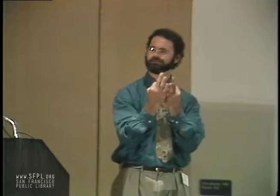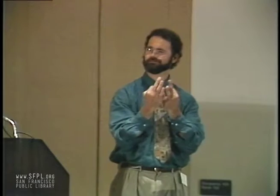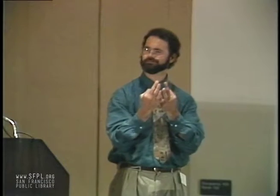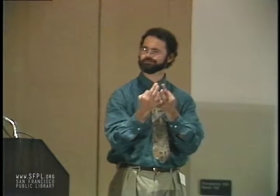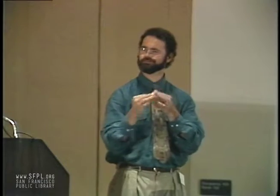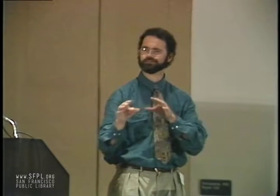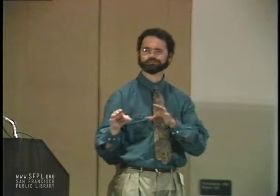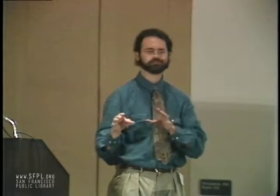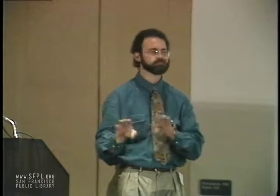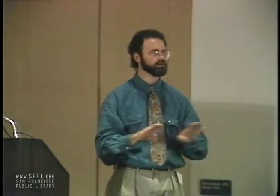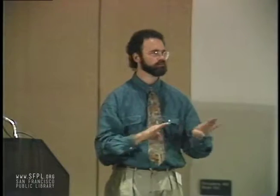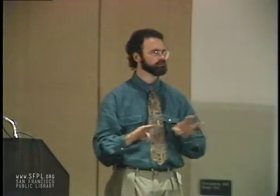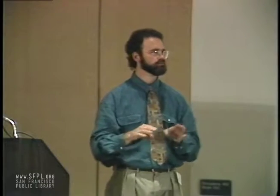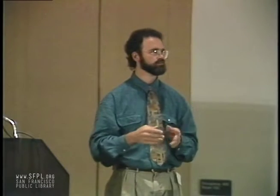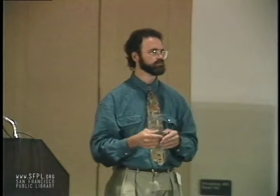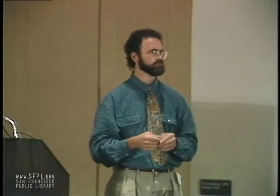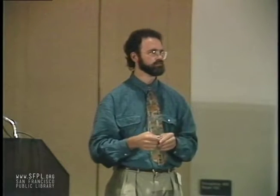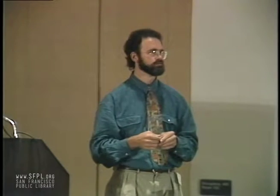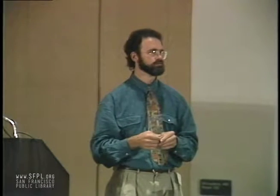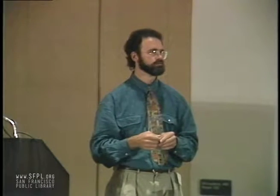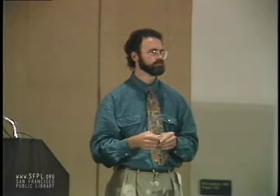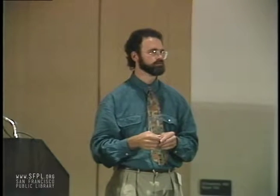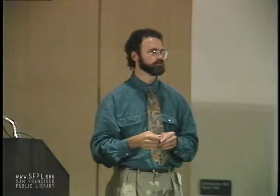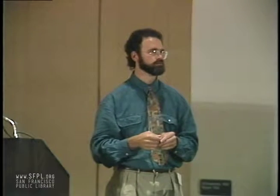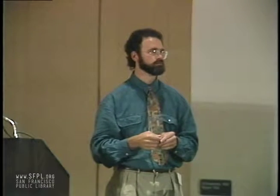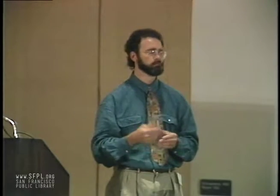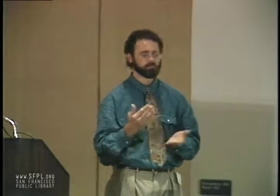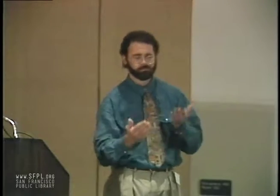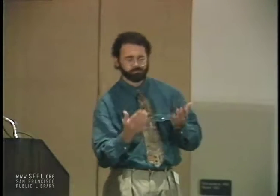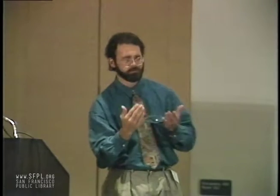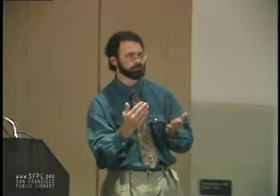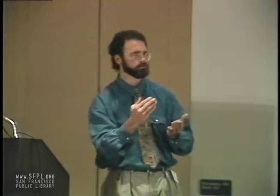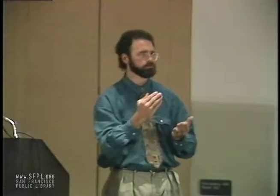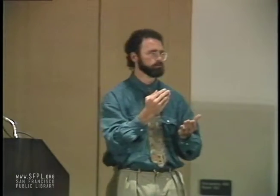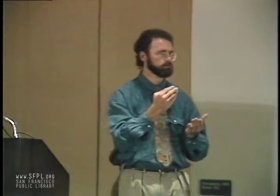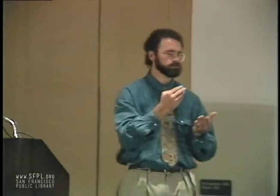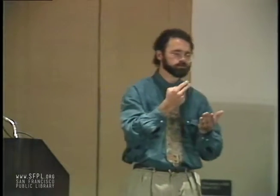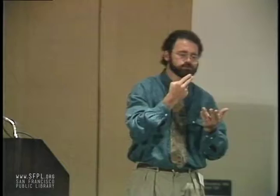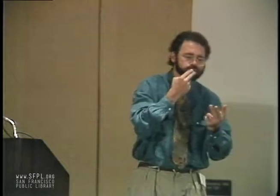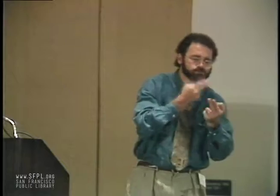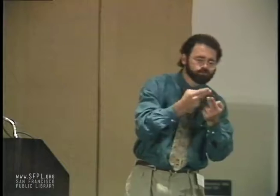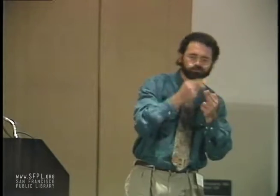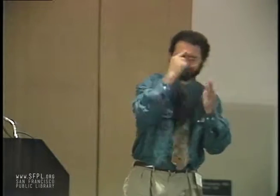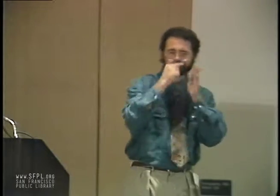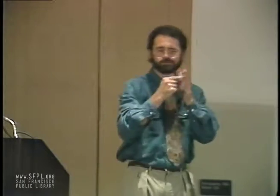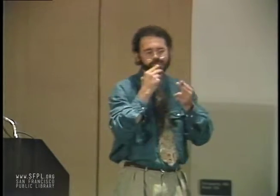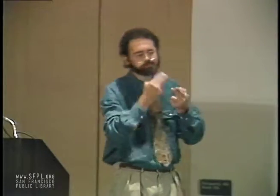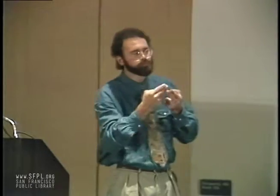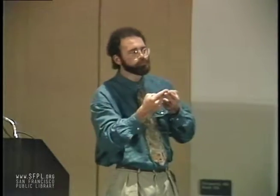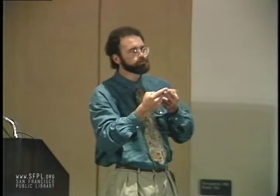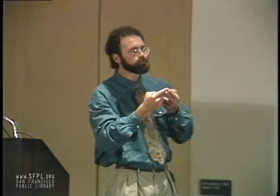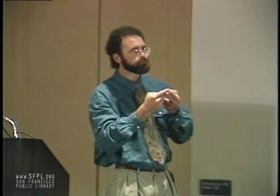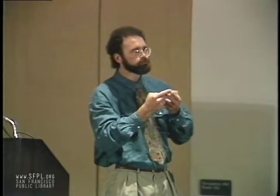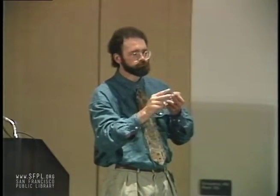No, not necessarily. He thought that everybody in his family responded the same way and had the same experience.